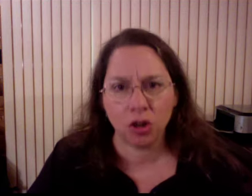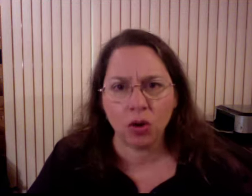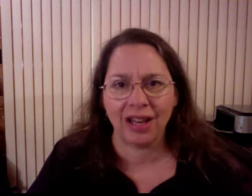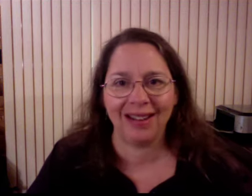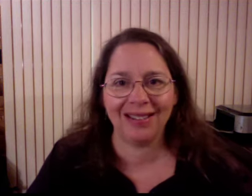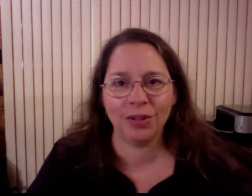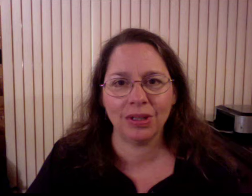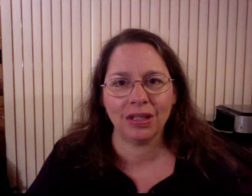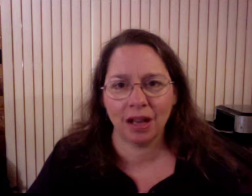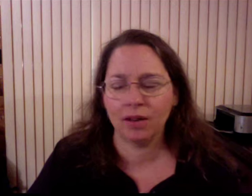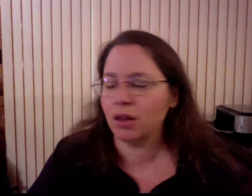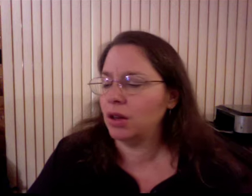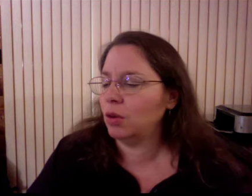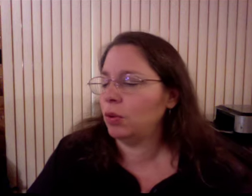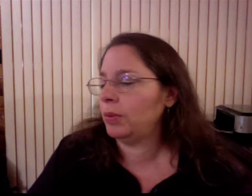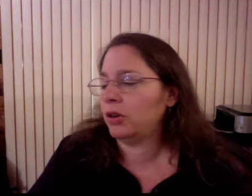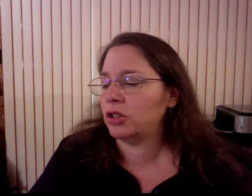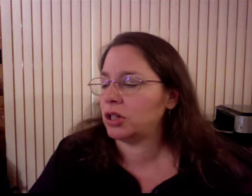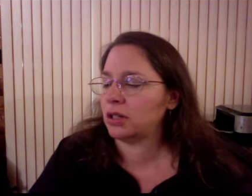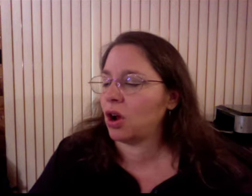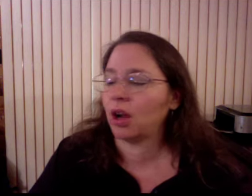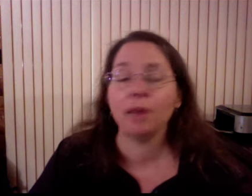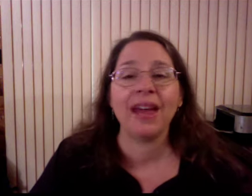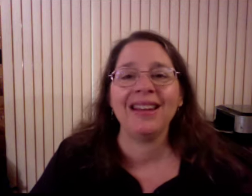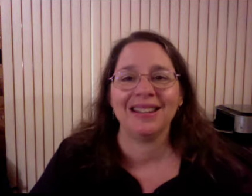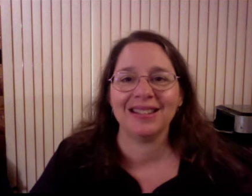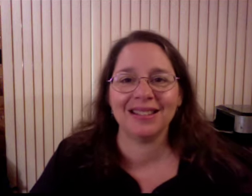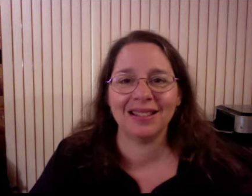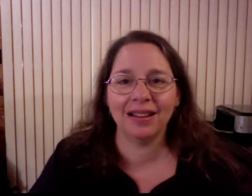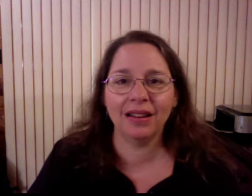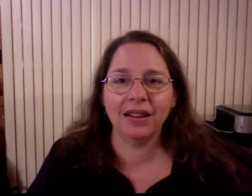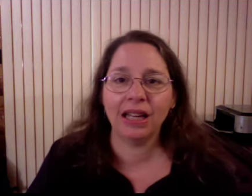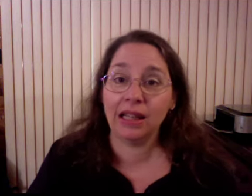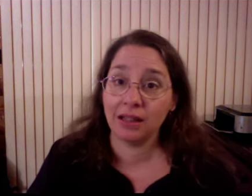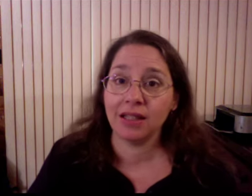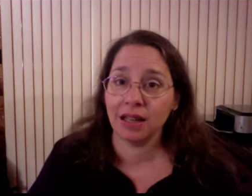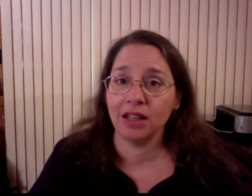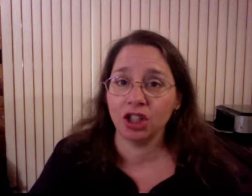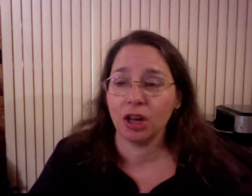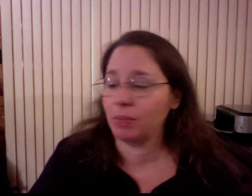Tolkien to his son. Women are just our companions in the sinking ship.